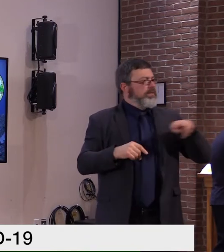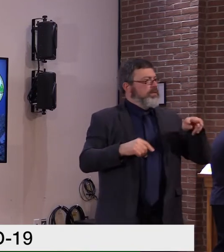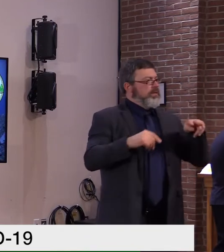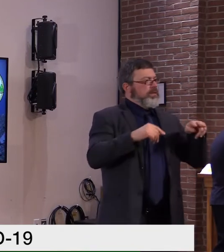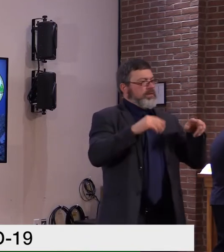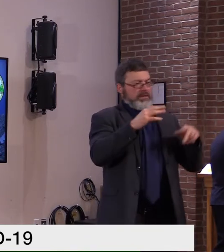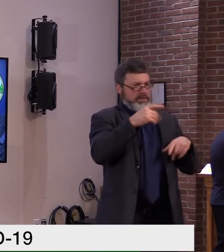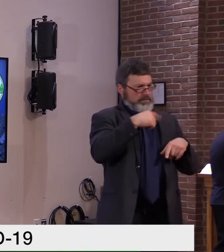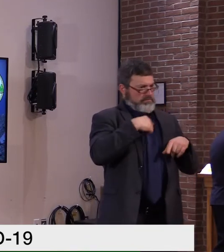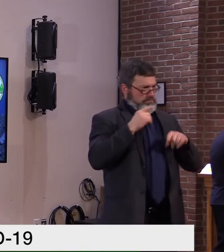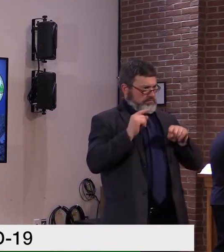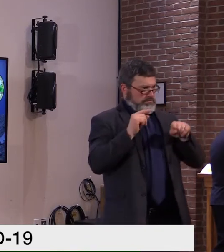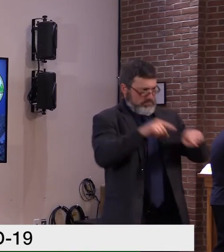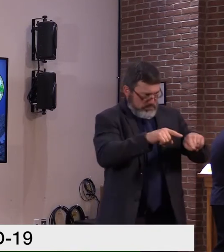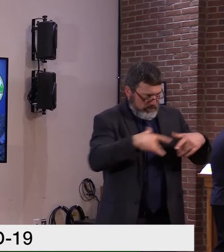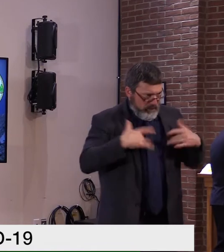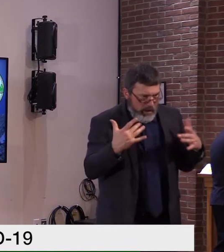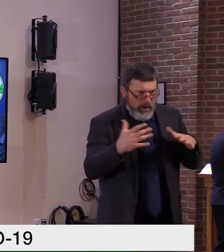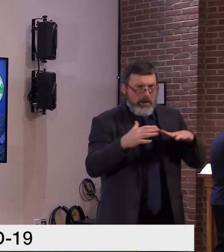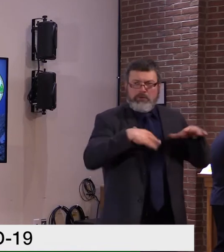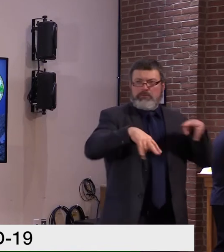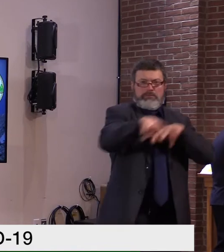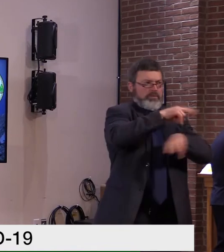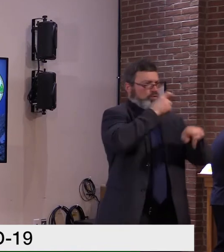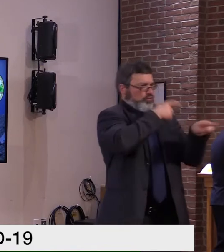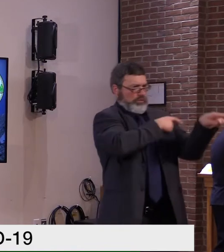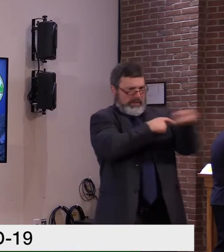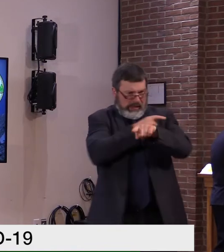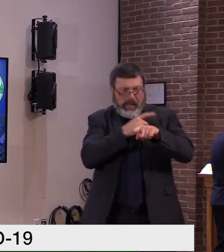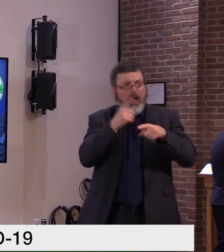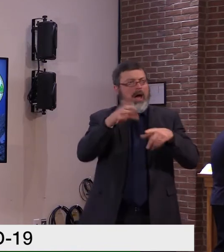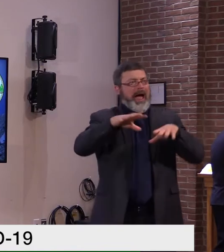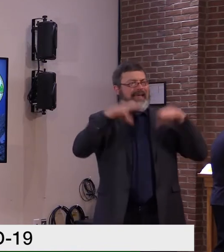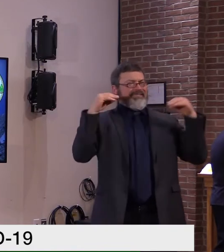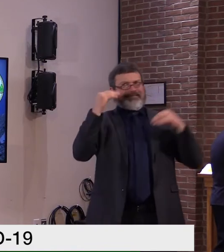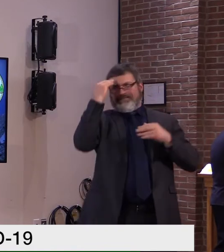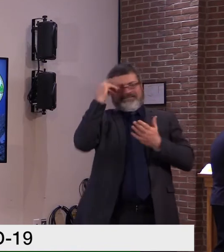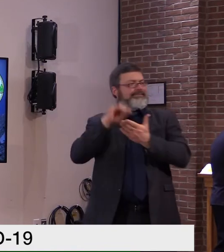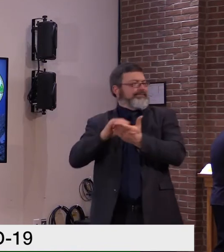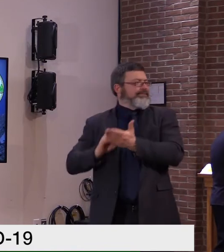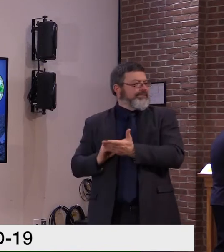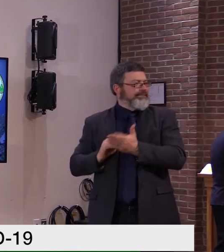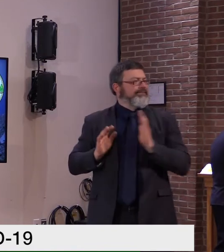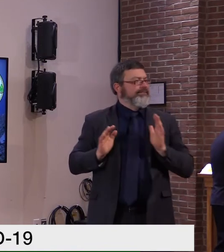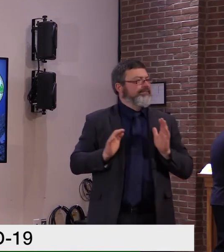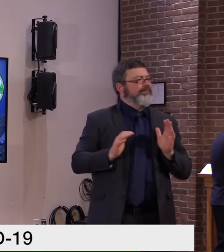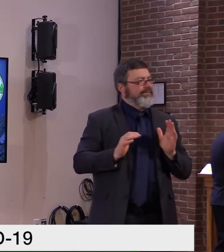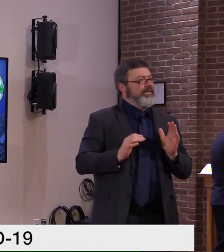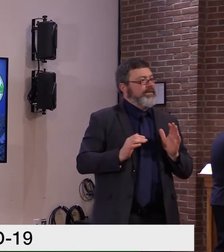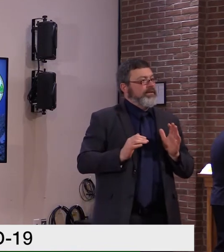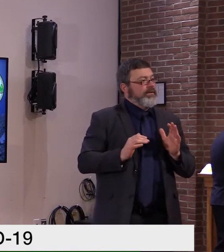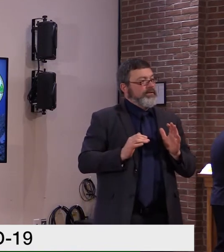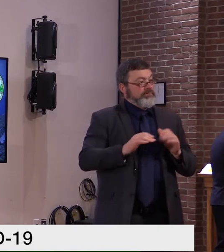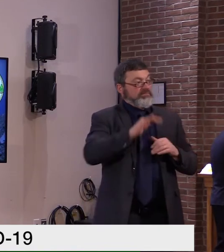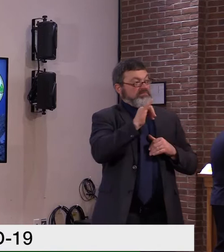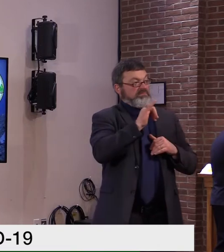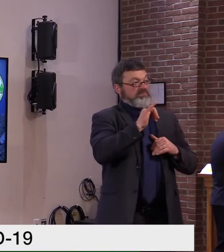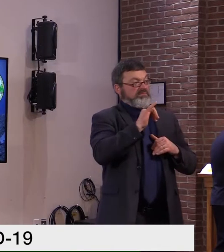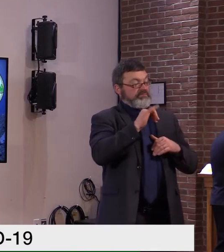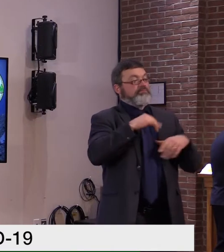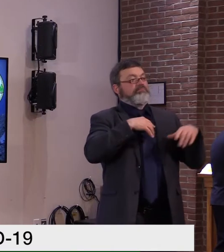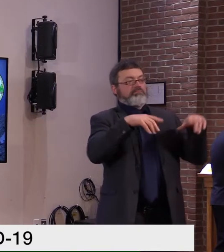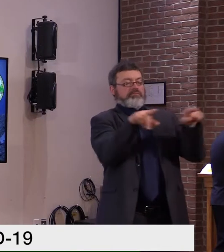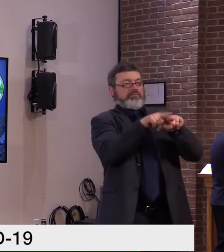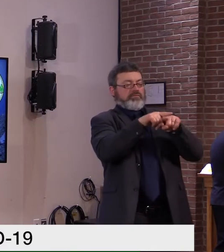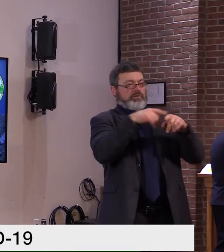I also want to reiterate what the Secretary was saying and preview a change coming to our data reporting. The number of cases of